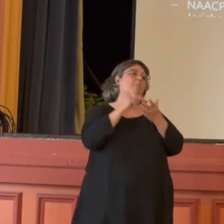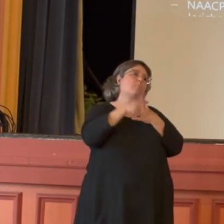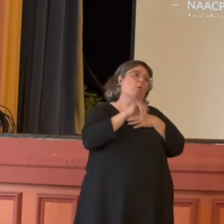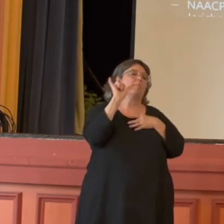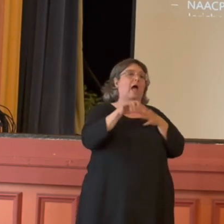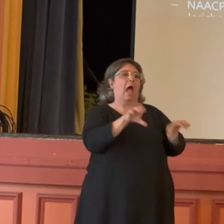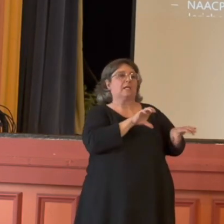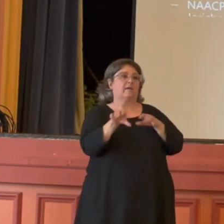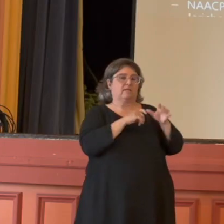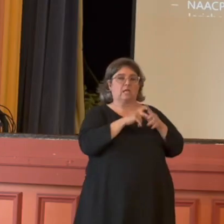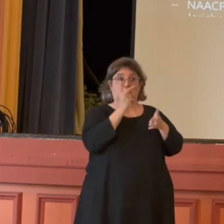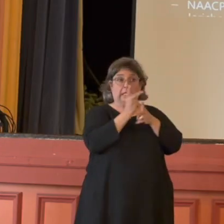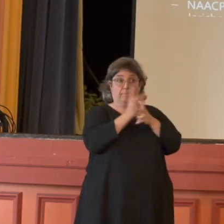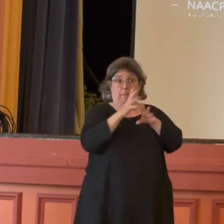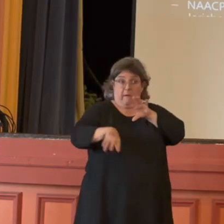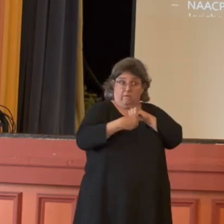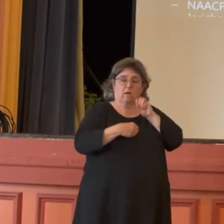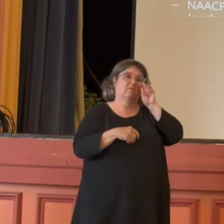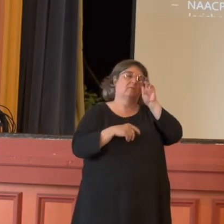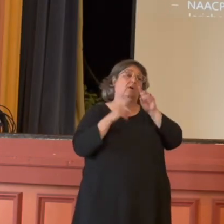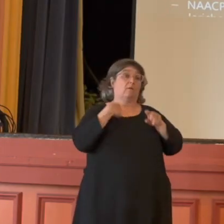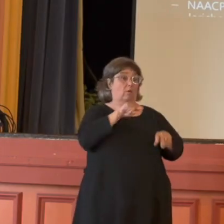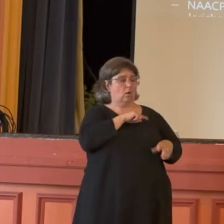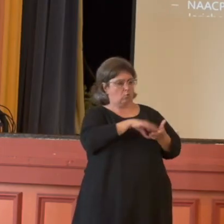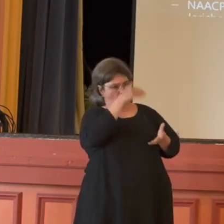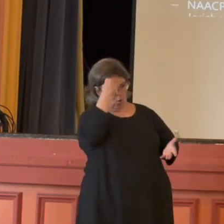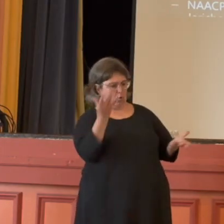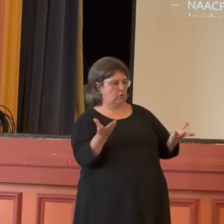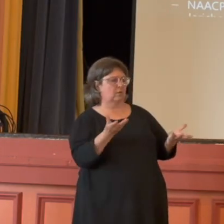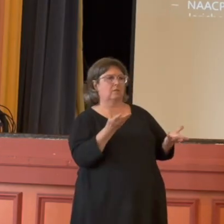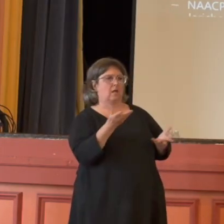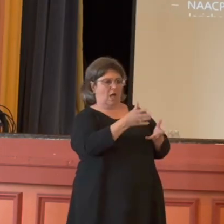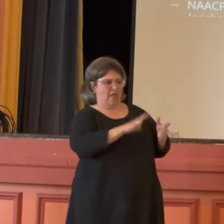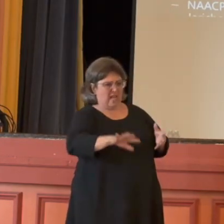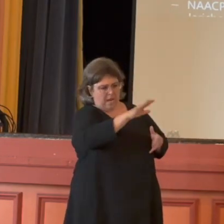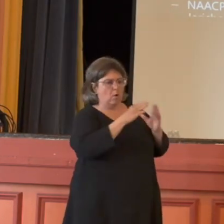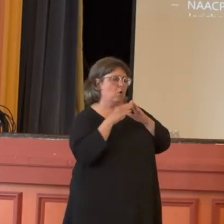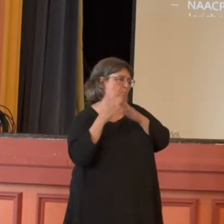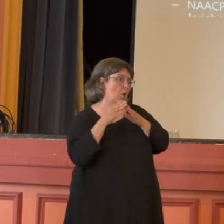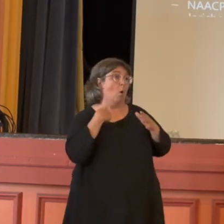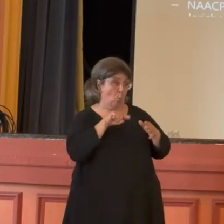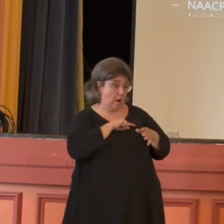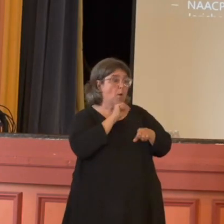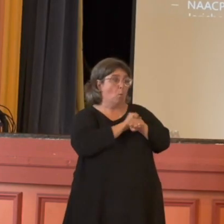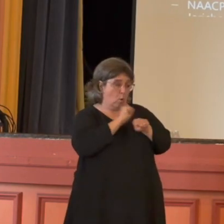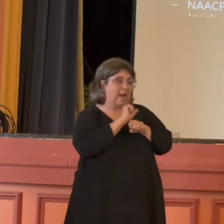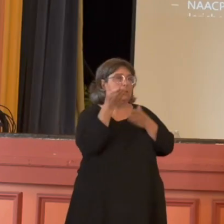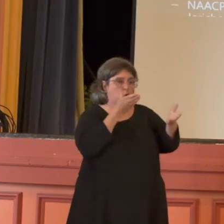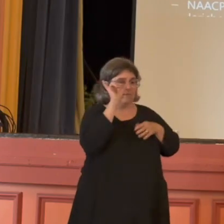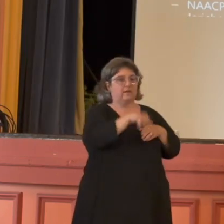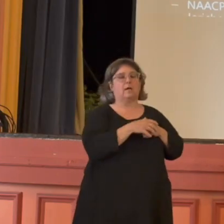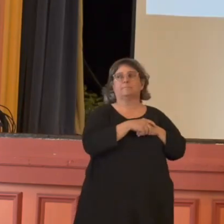other activities to keep them involved and for us to learn about the neighborhoods and communities that we're going to be working and serving